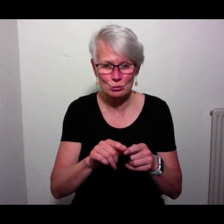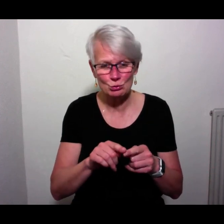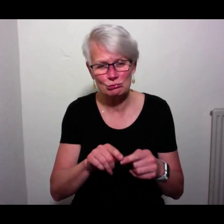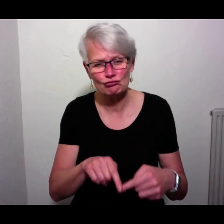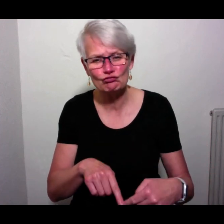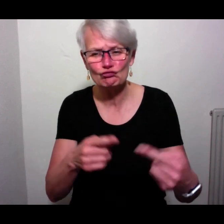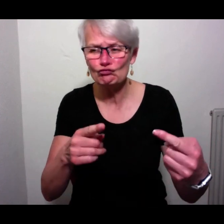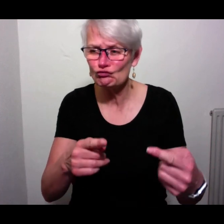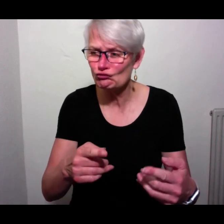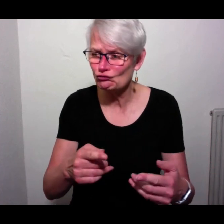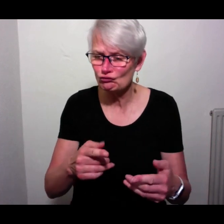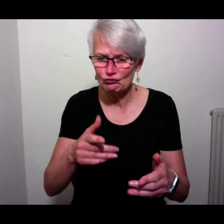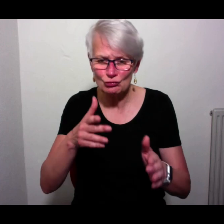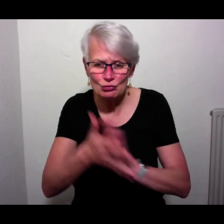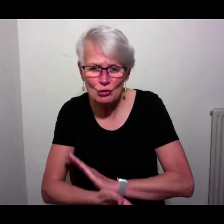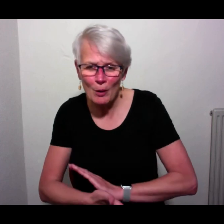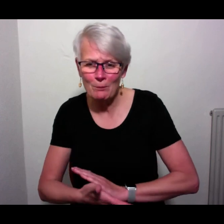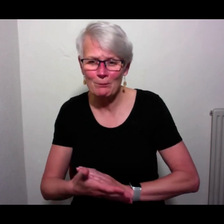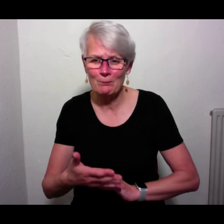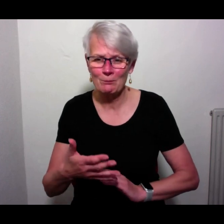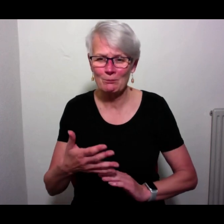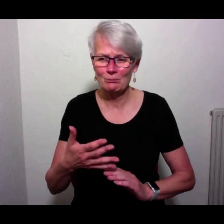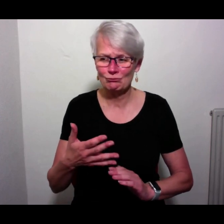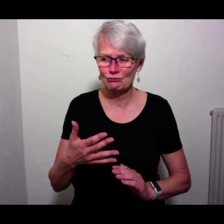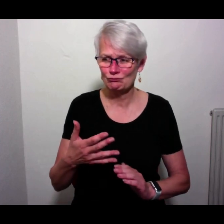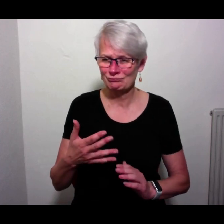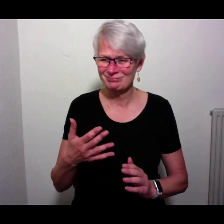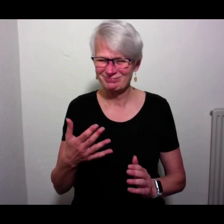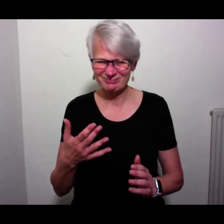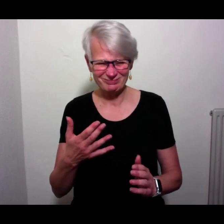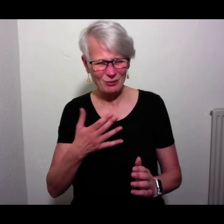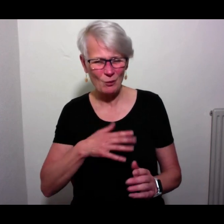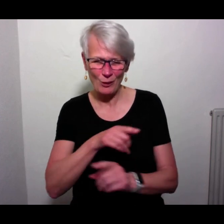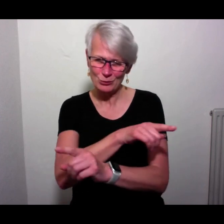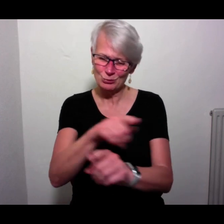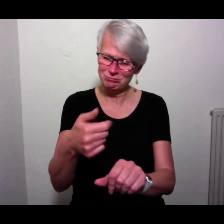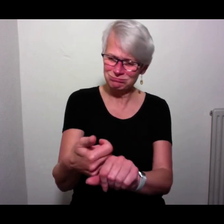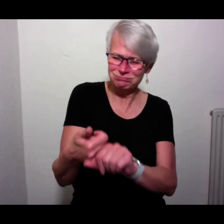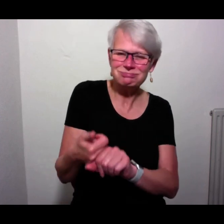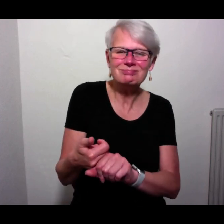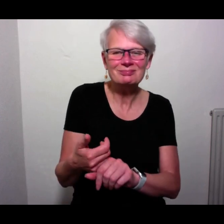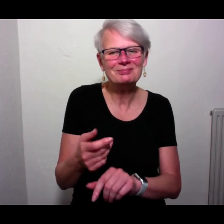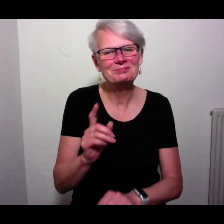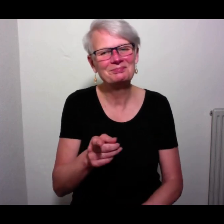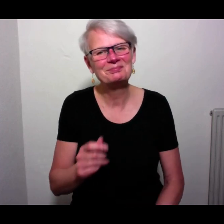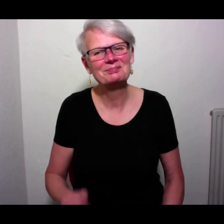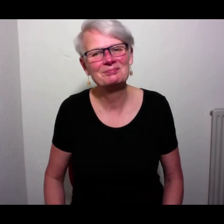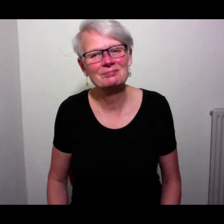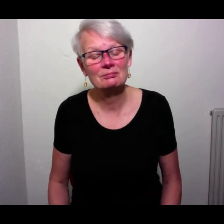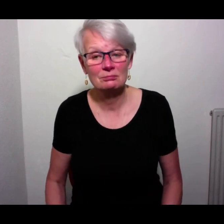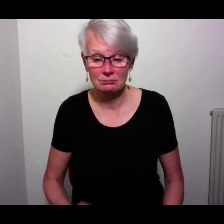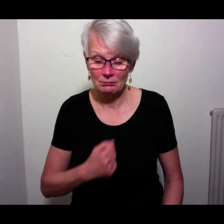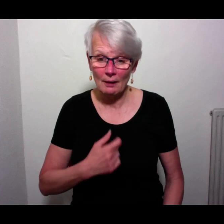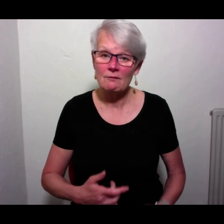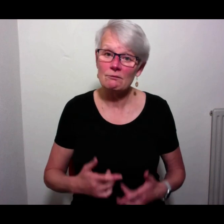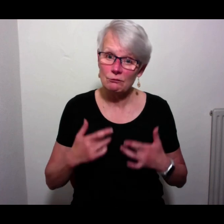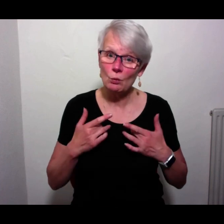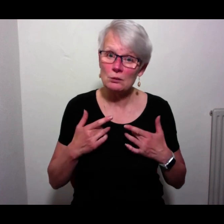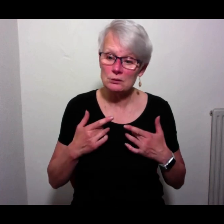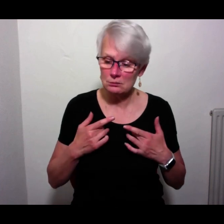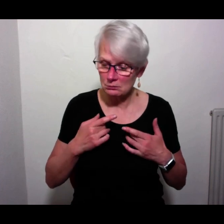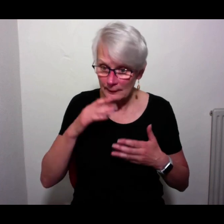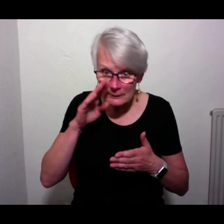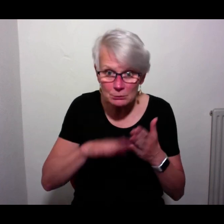to surprise, to disrupt, to challenge, and just generally win you over. But